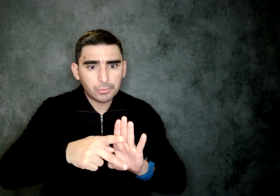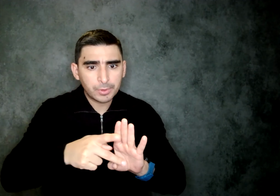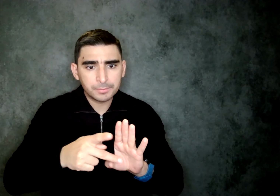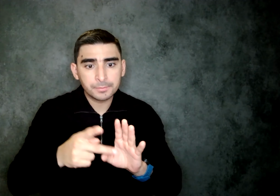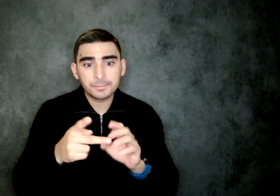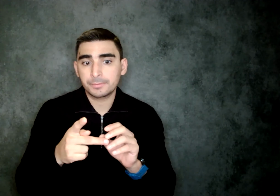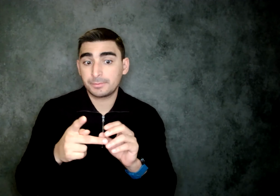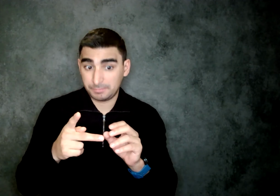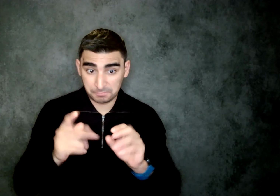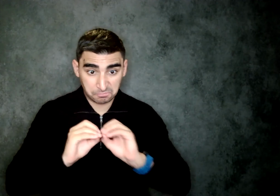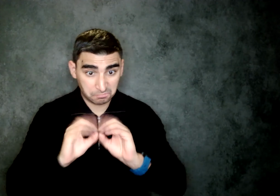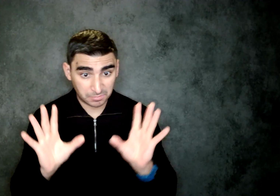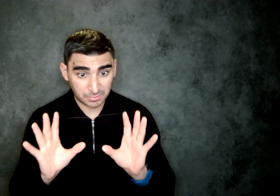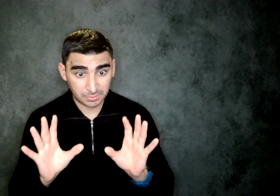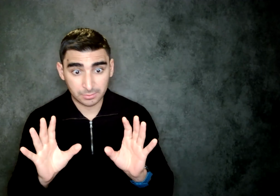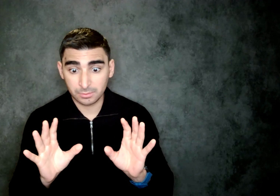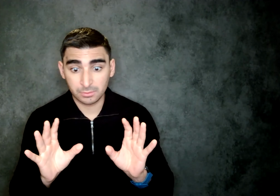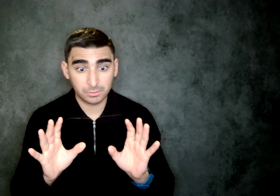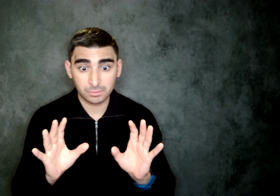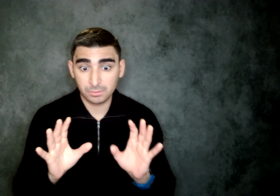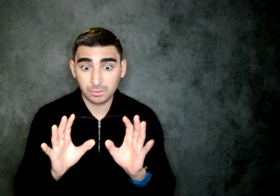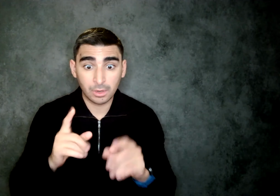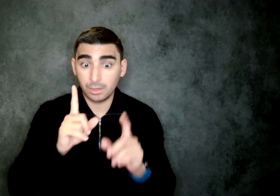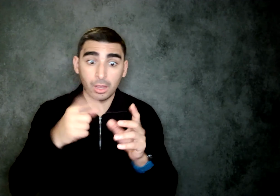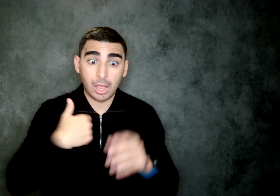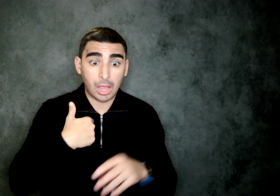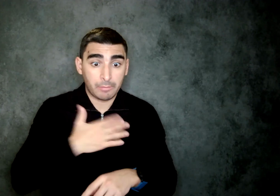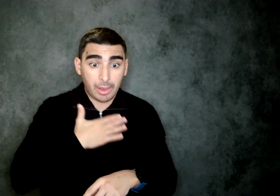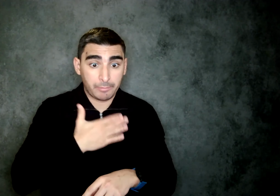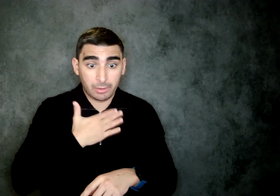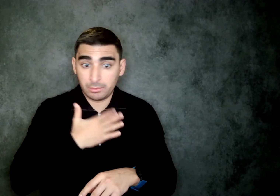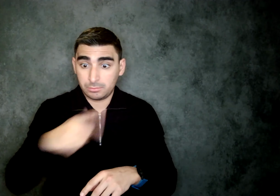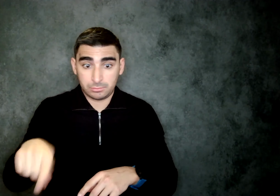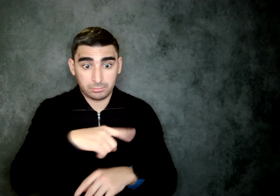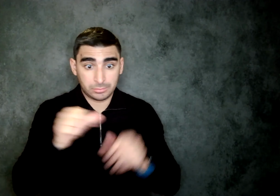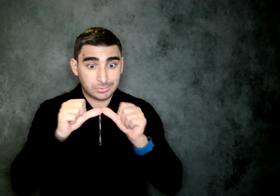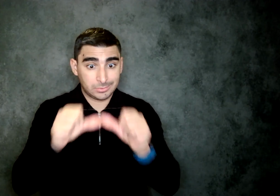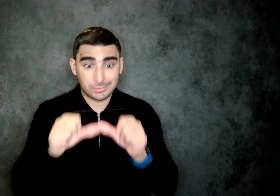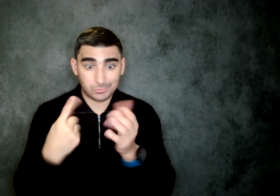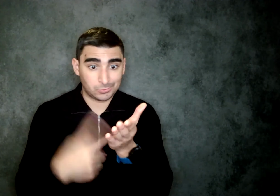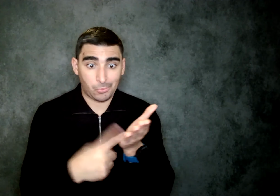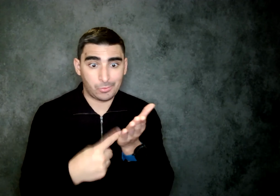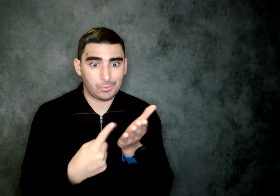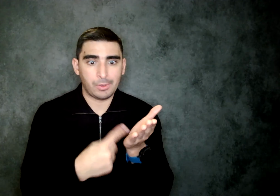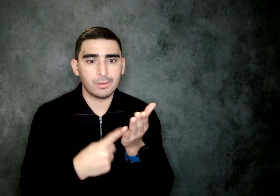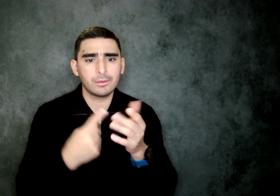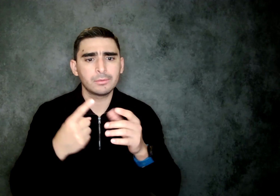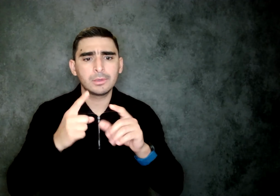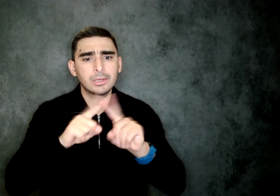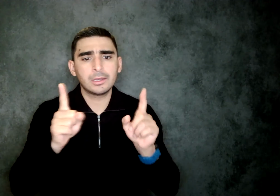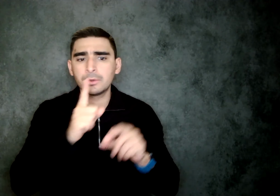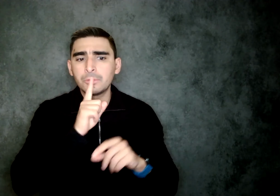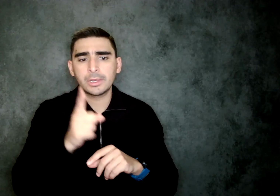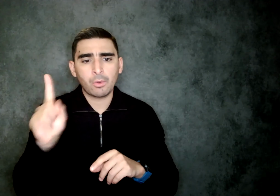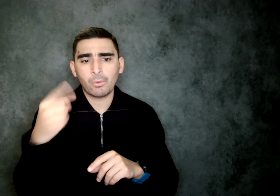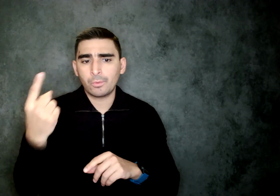If that makes sense. Again, yeah, I'm happy for people to keep talking. I think the only thing we really